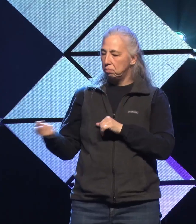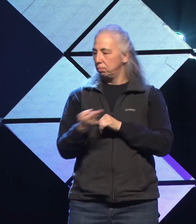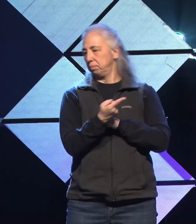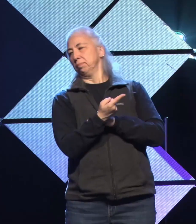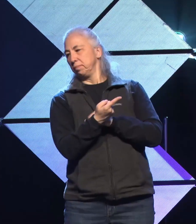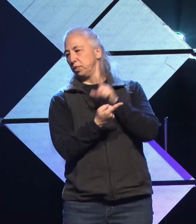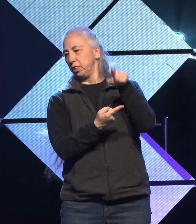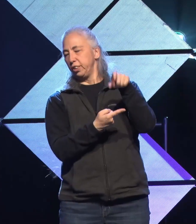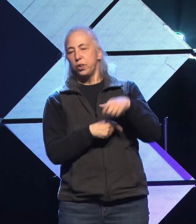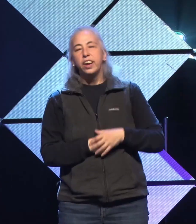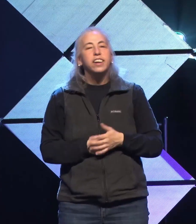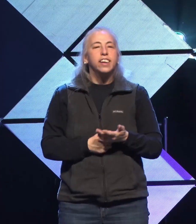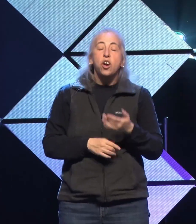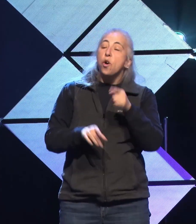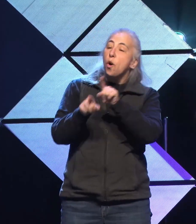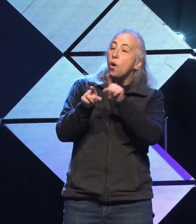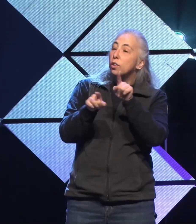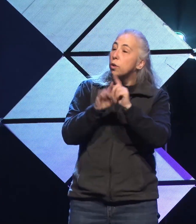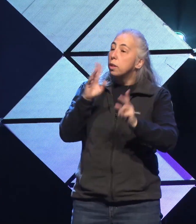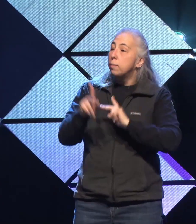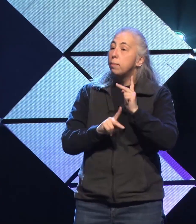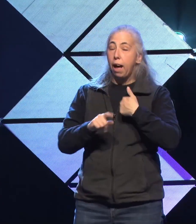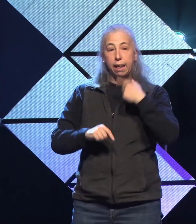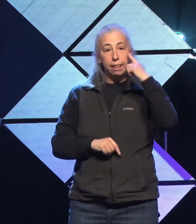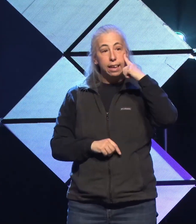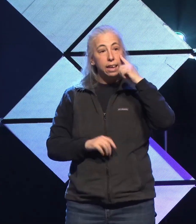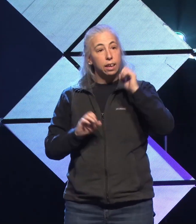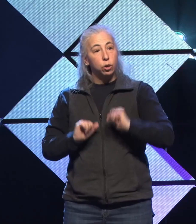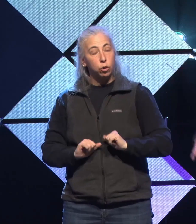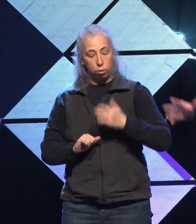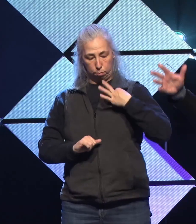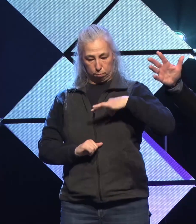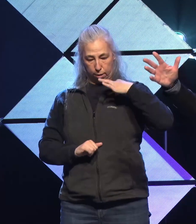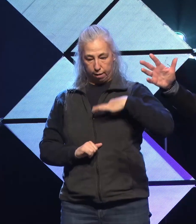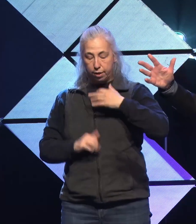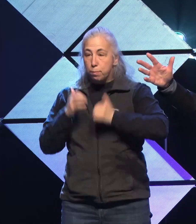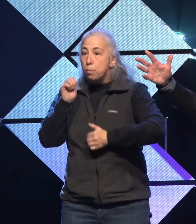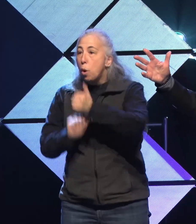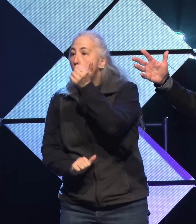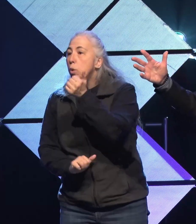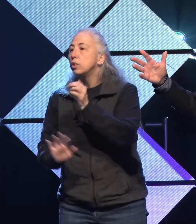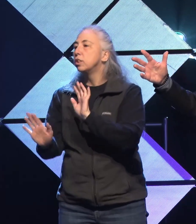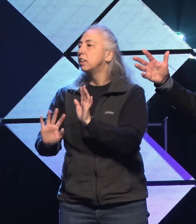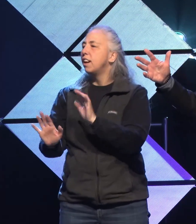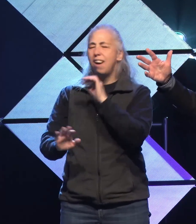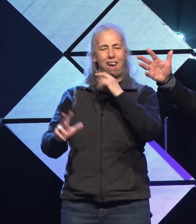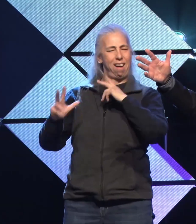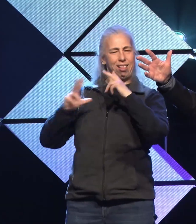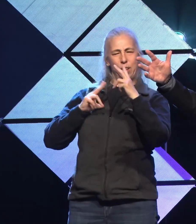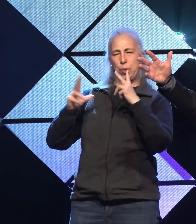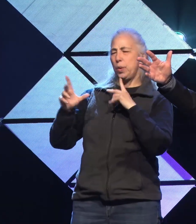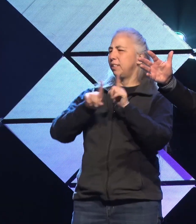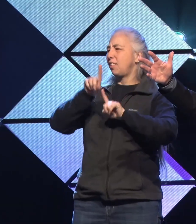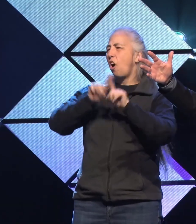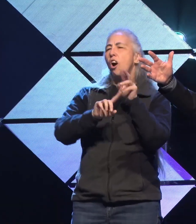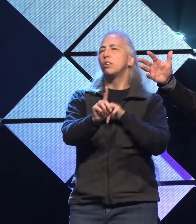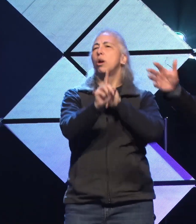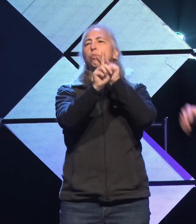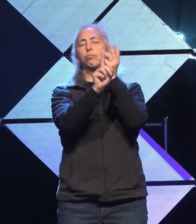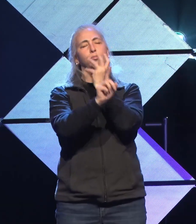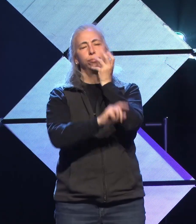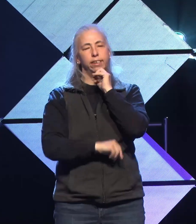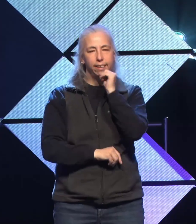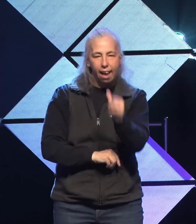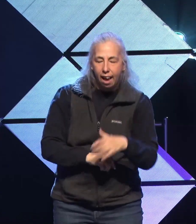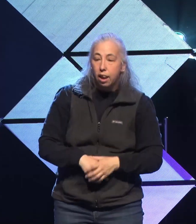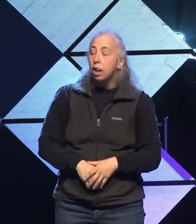And I'm also thinking, you know who the people I think could use it most? It wouldn't be Hollywood celebrities. I don't think so. I don't think